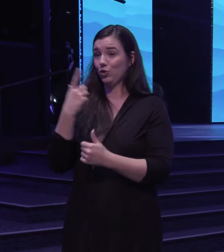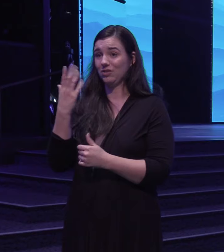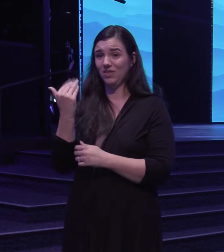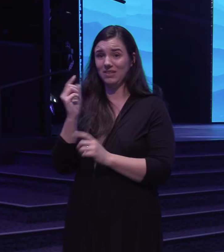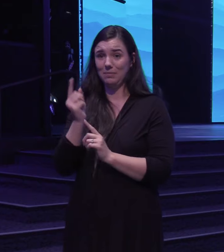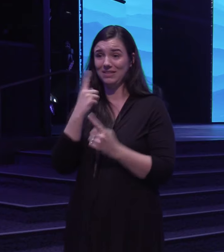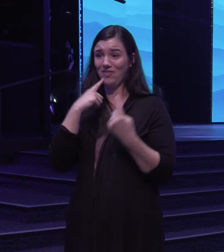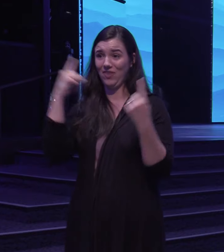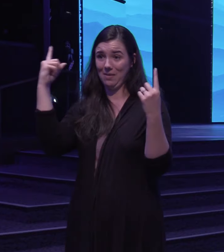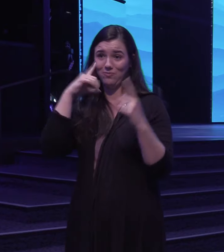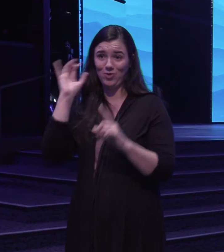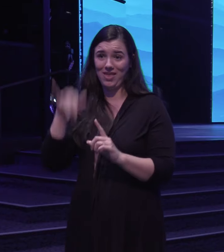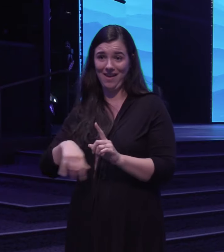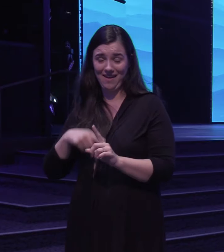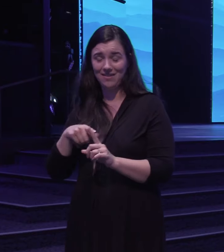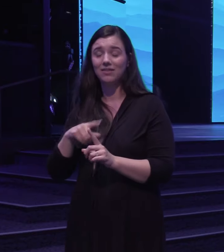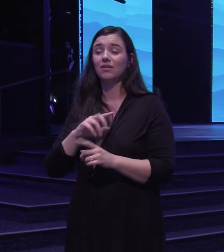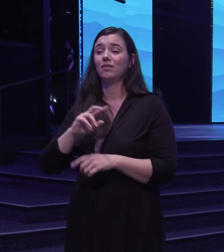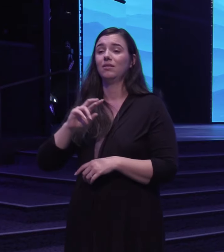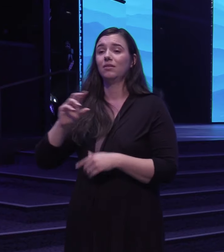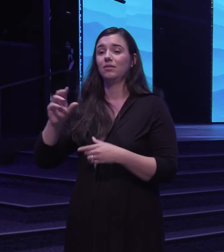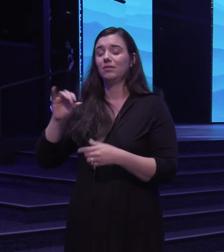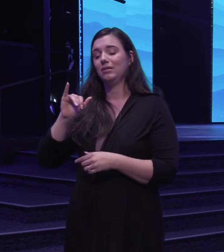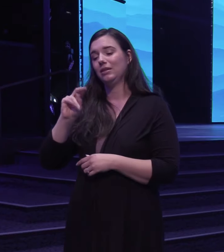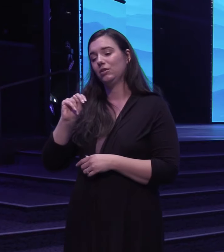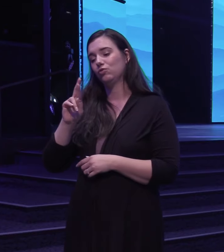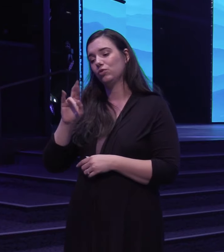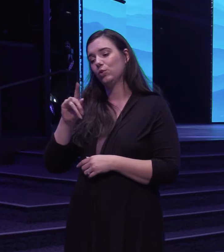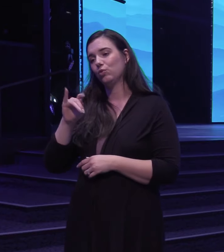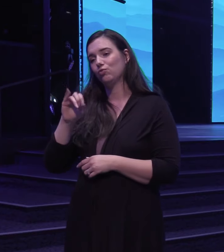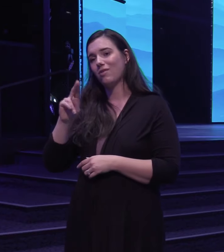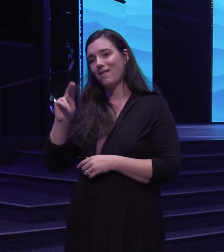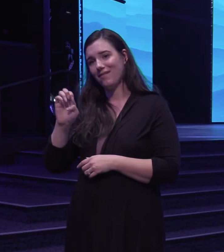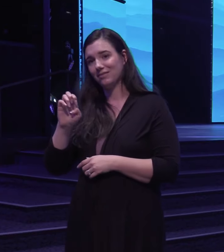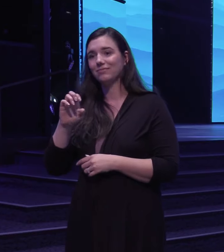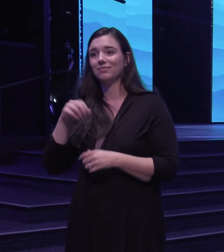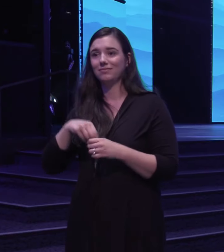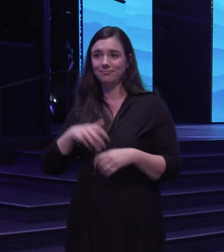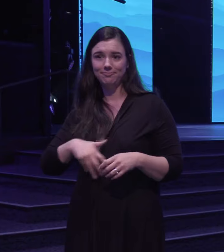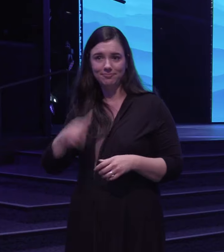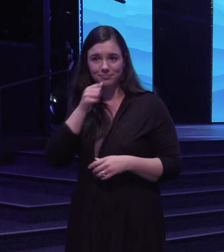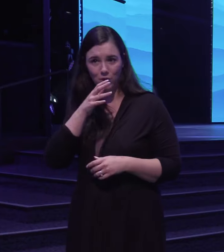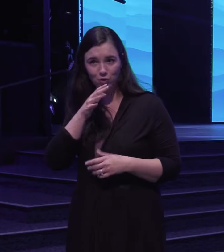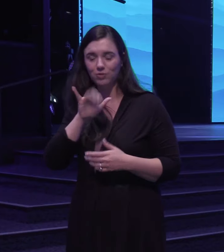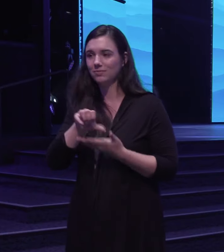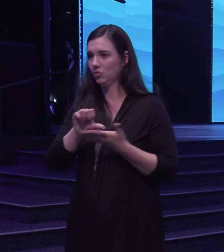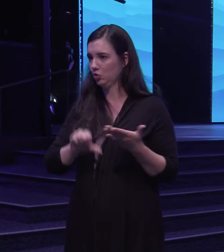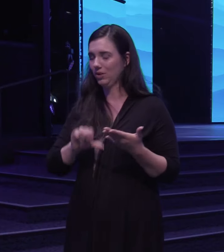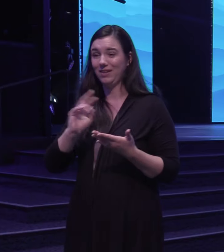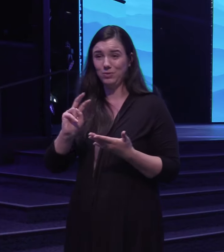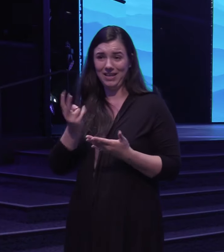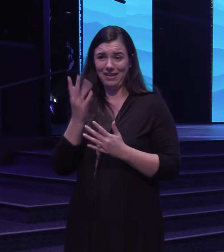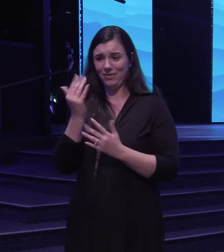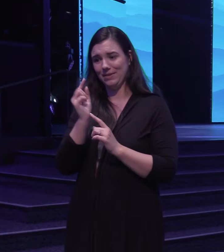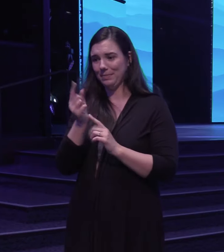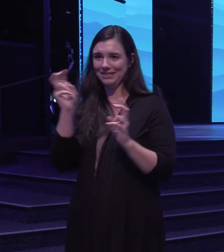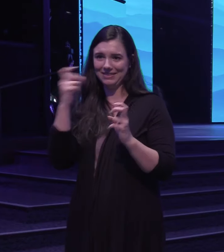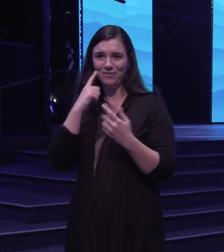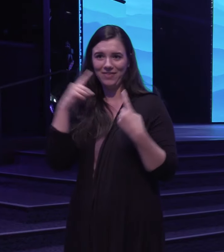15 minutes of fame. And then intrauterine surgery. And that was my second 15 minutes of